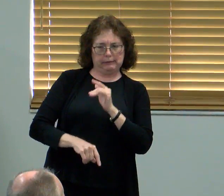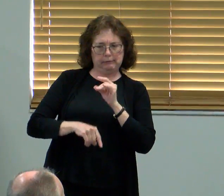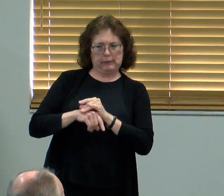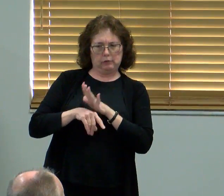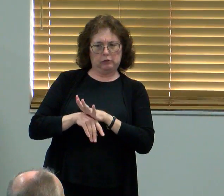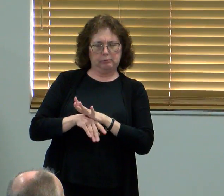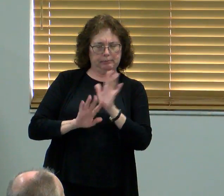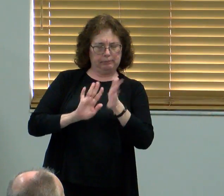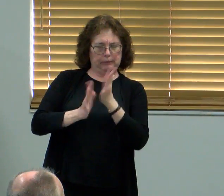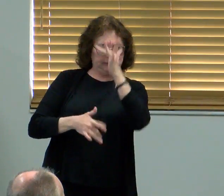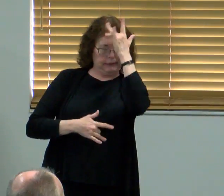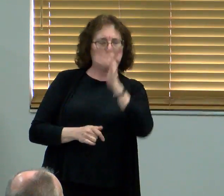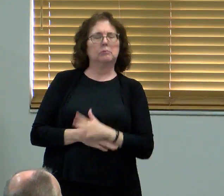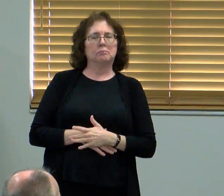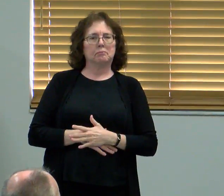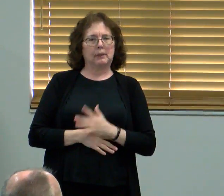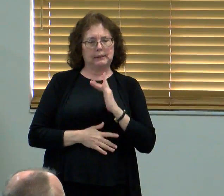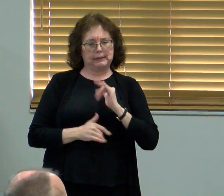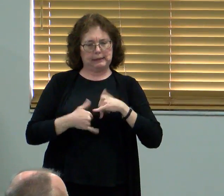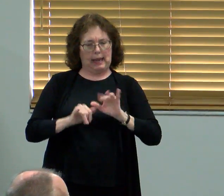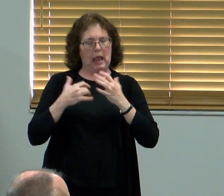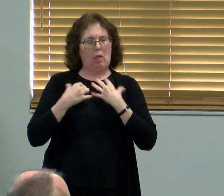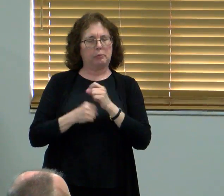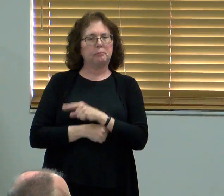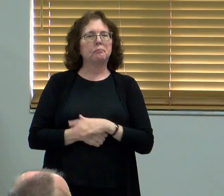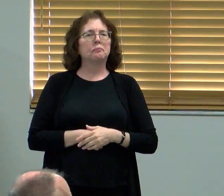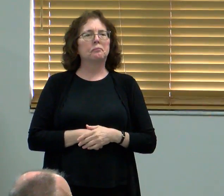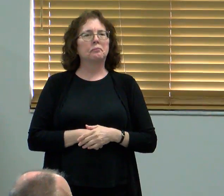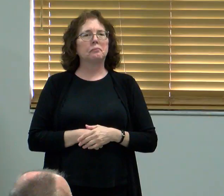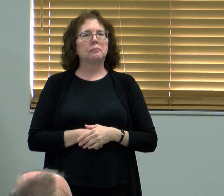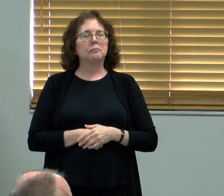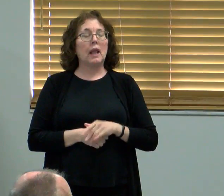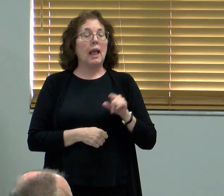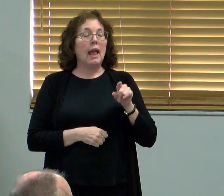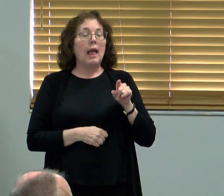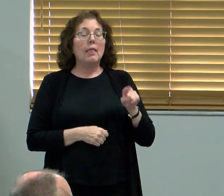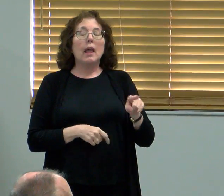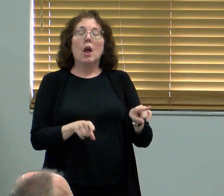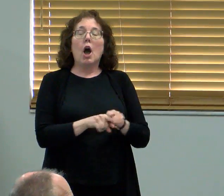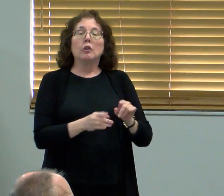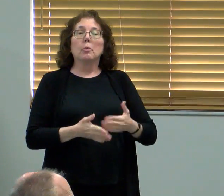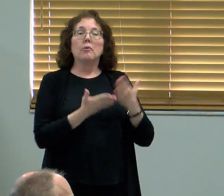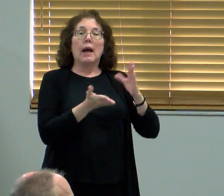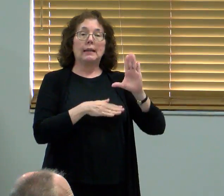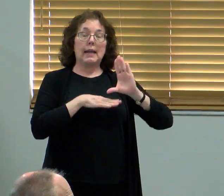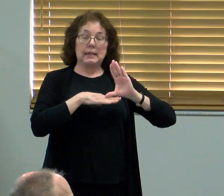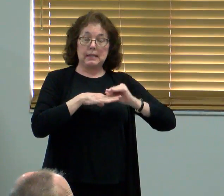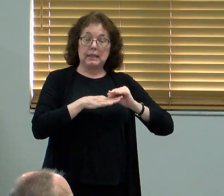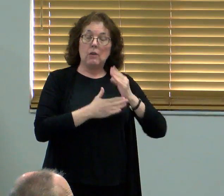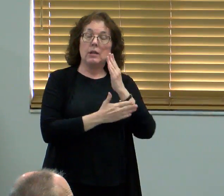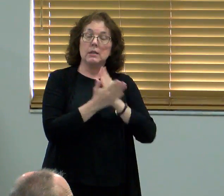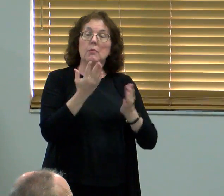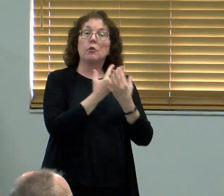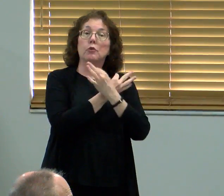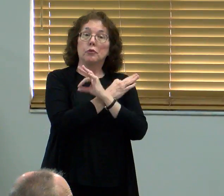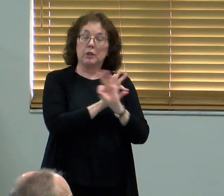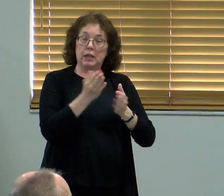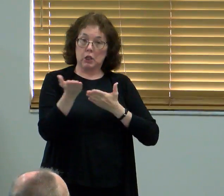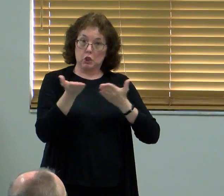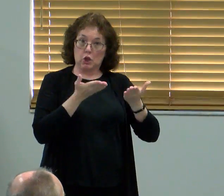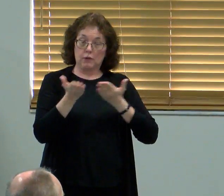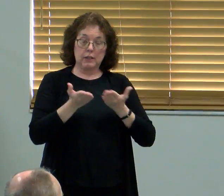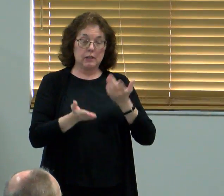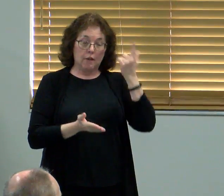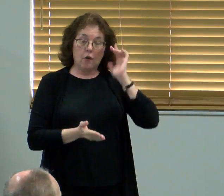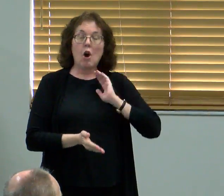the illness. Kirkman Road Clinic also generously provides discounted and some free services to our puppy